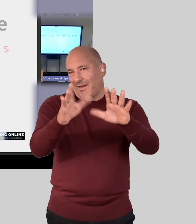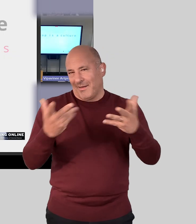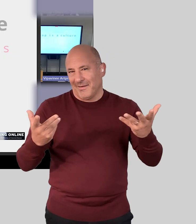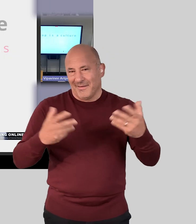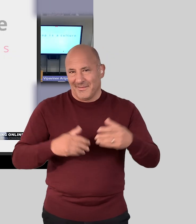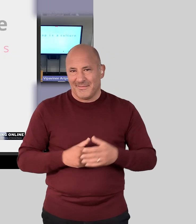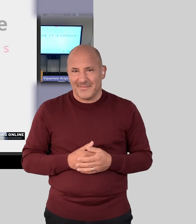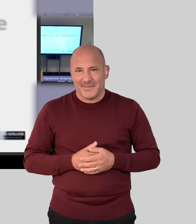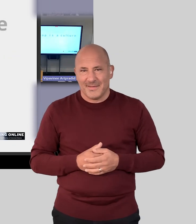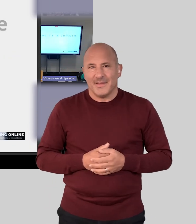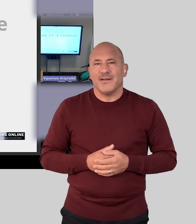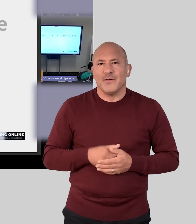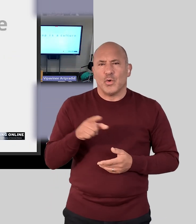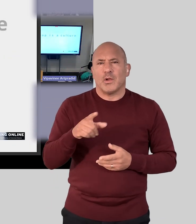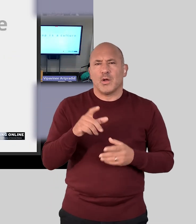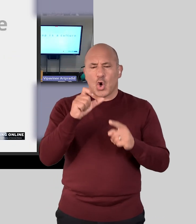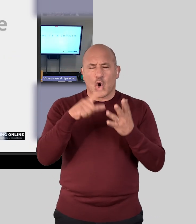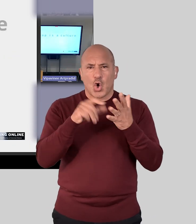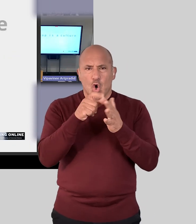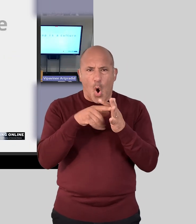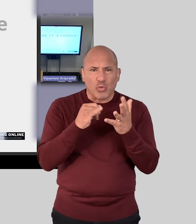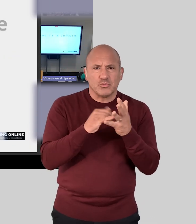on codes and conventions a little later on.